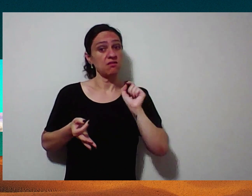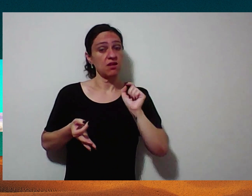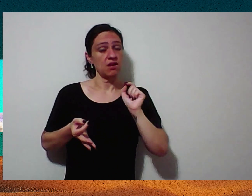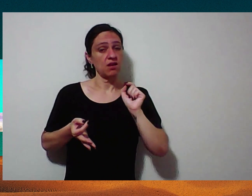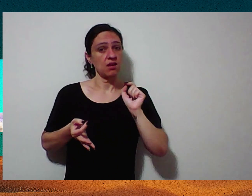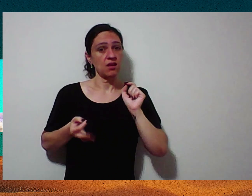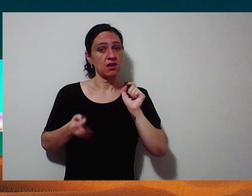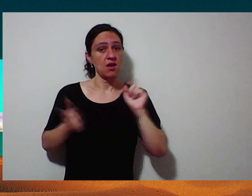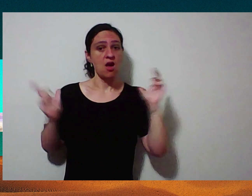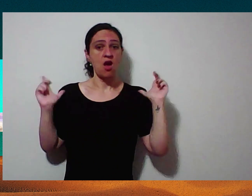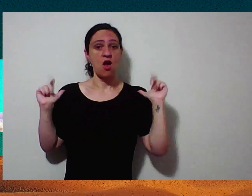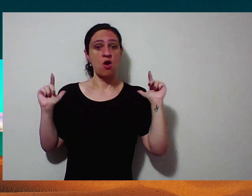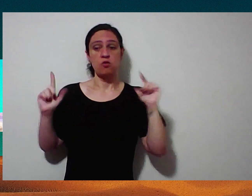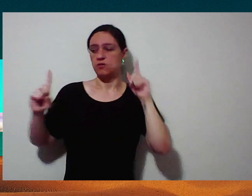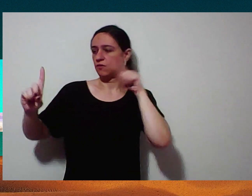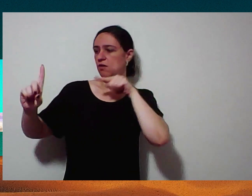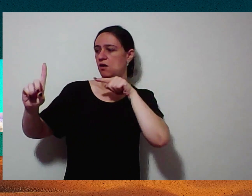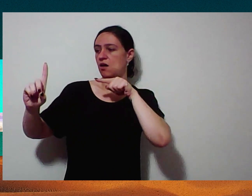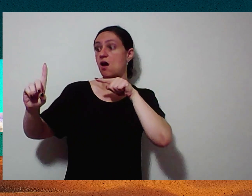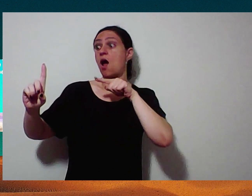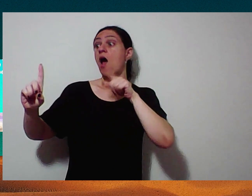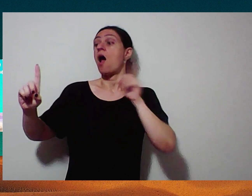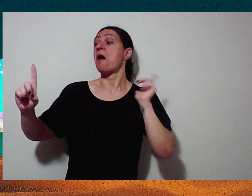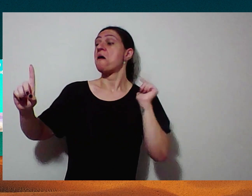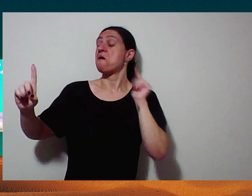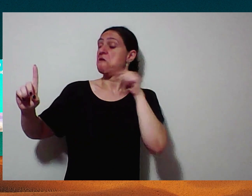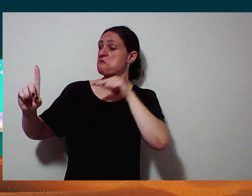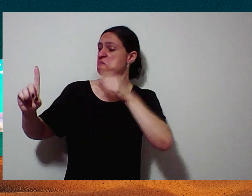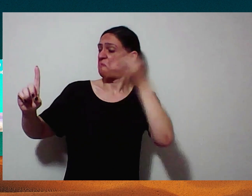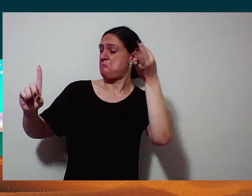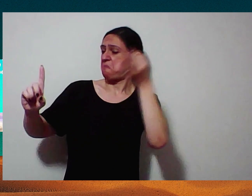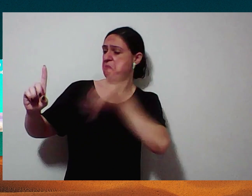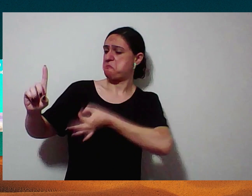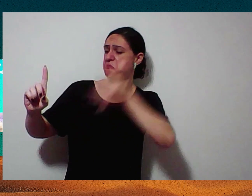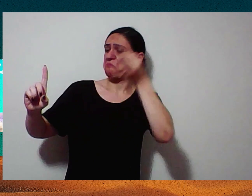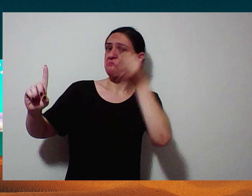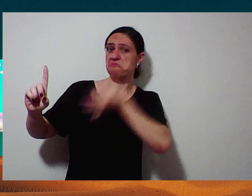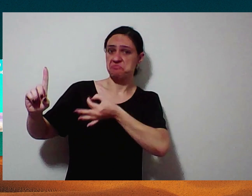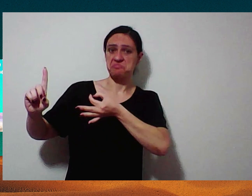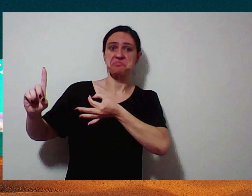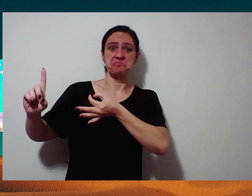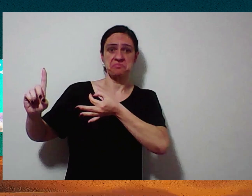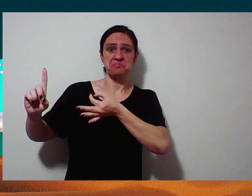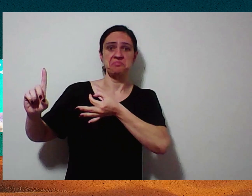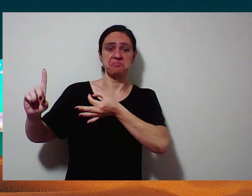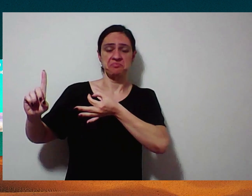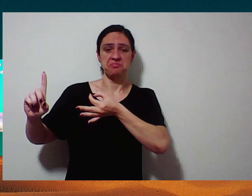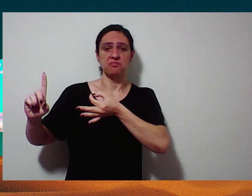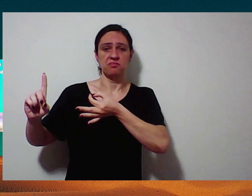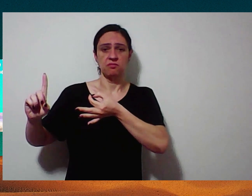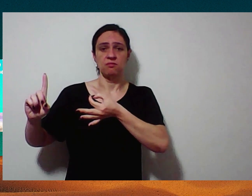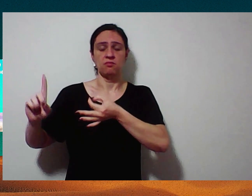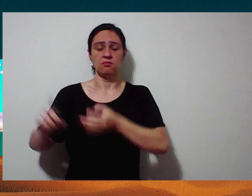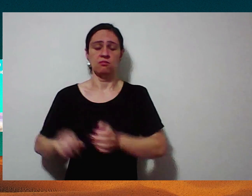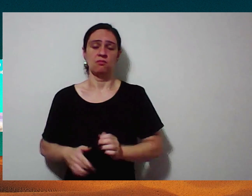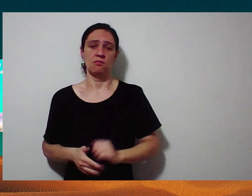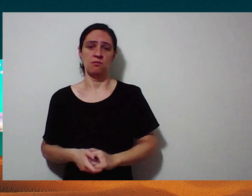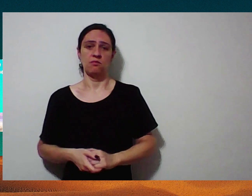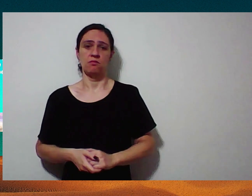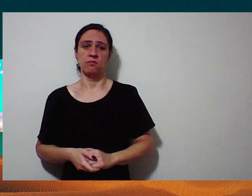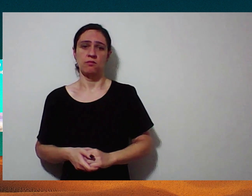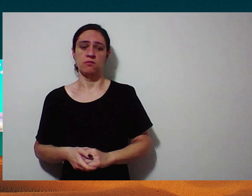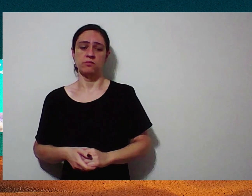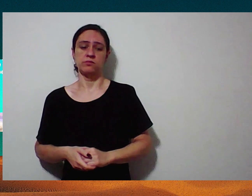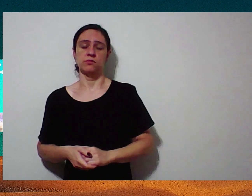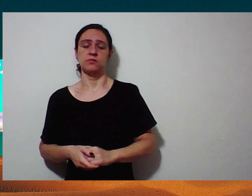Lúcifer. If you wanted to know who is the most perfect creature created back then, you could just look at Lucifer.